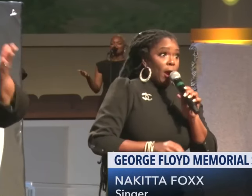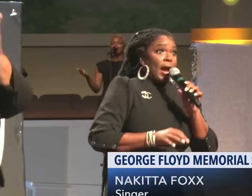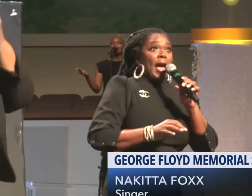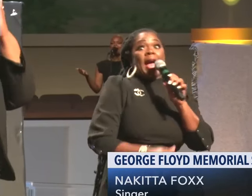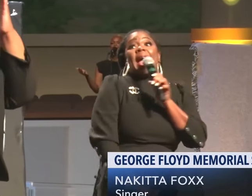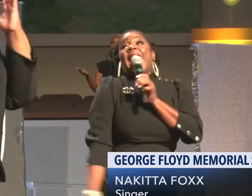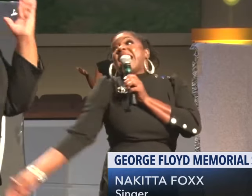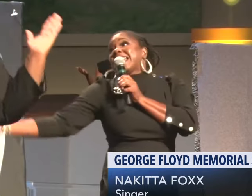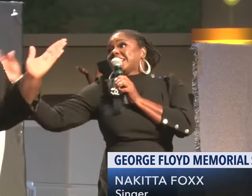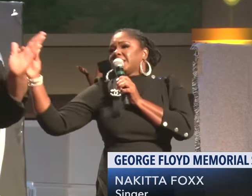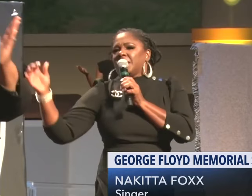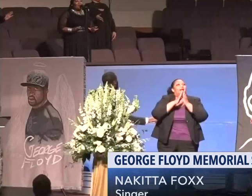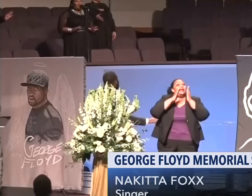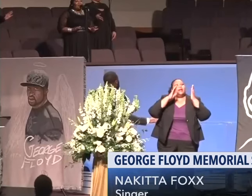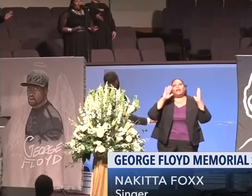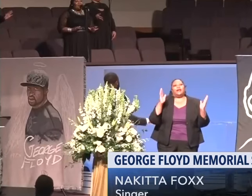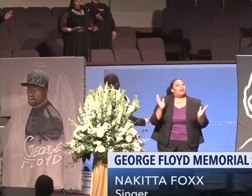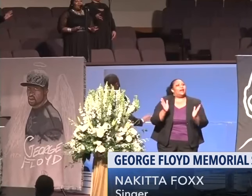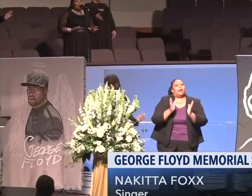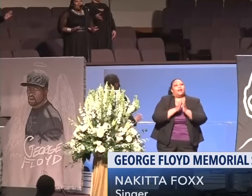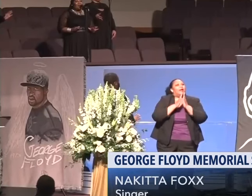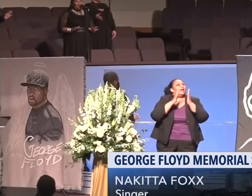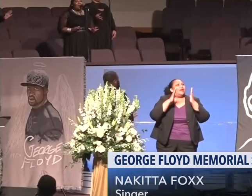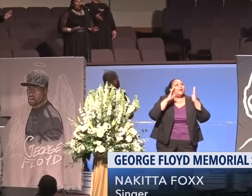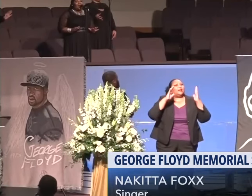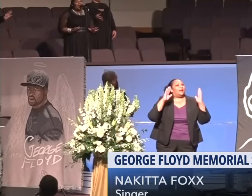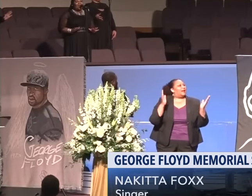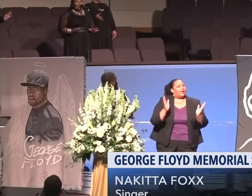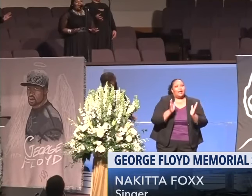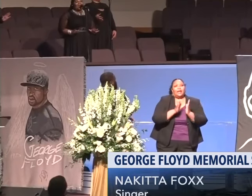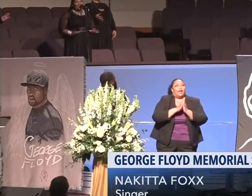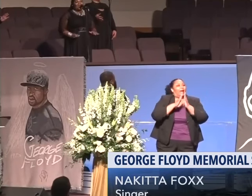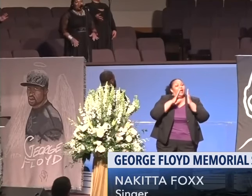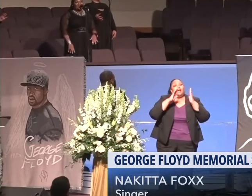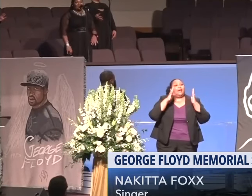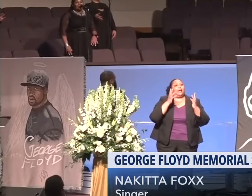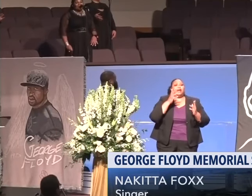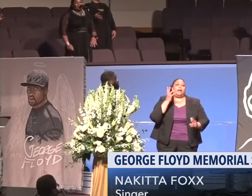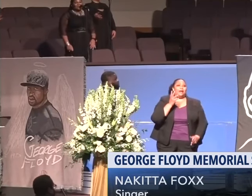offer you praise. Oh my God.